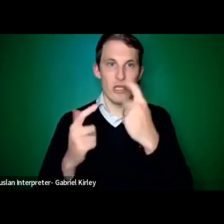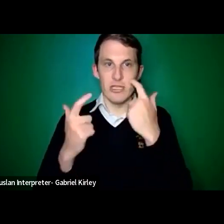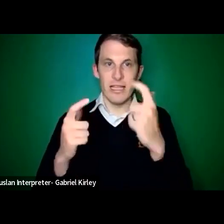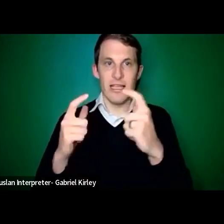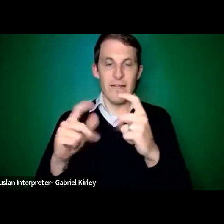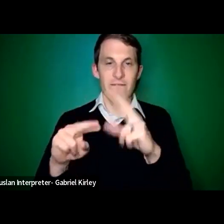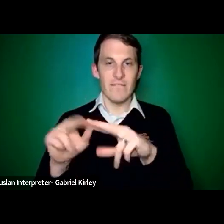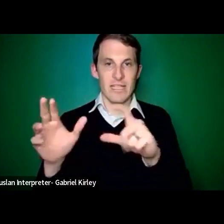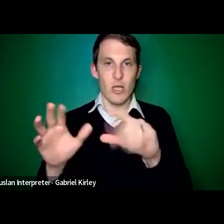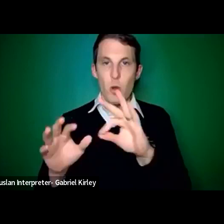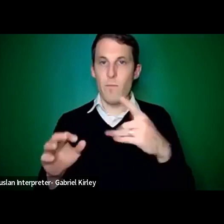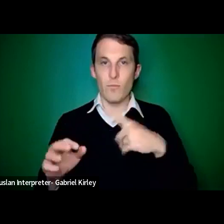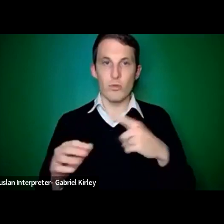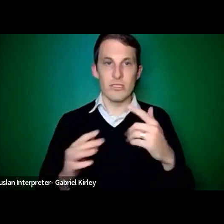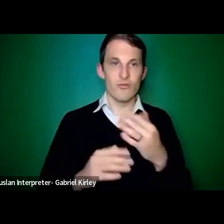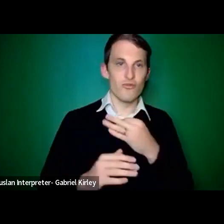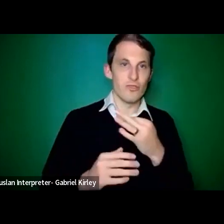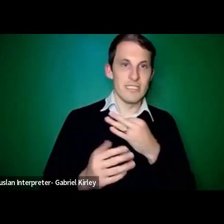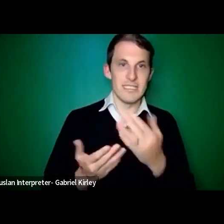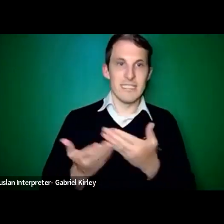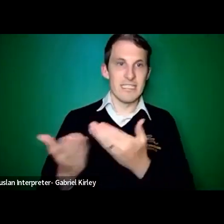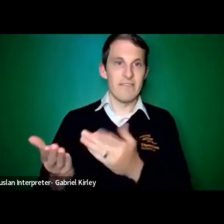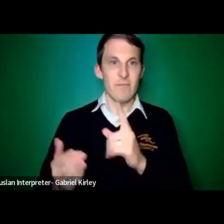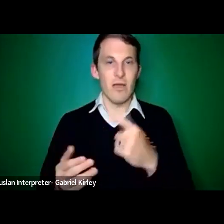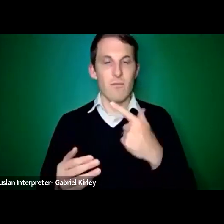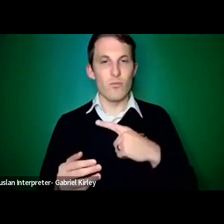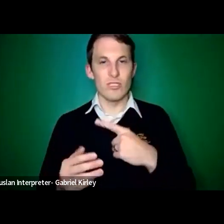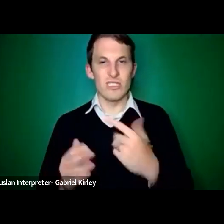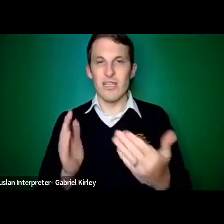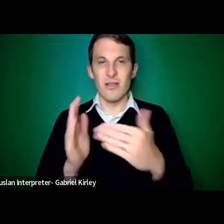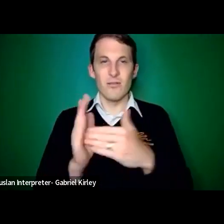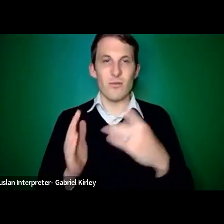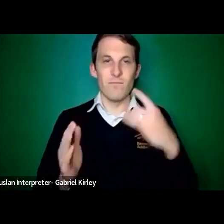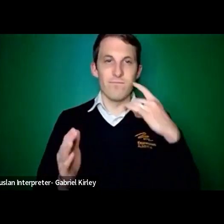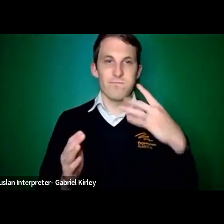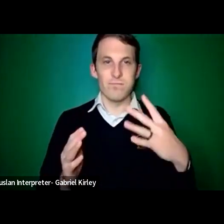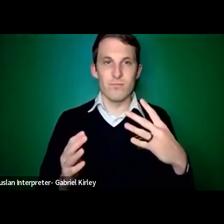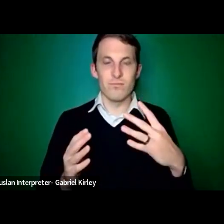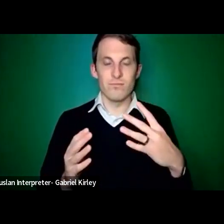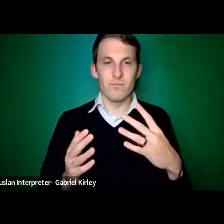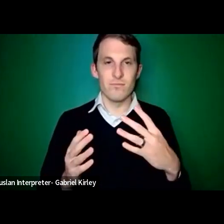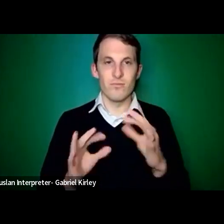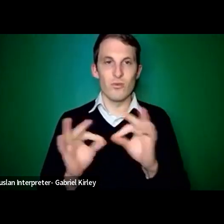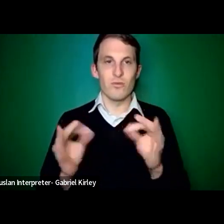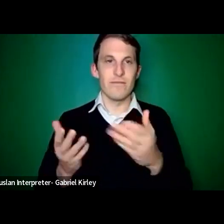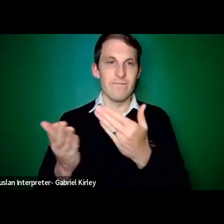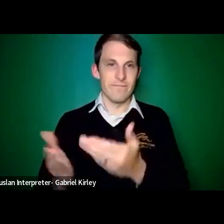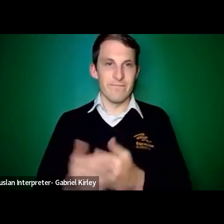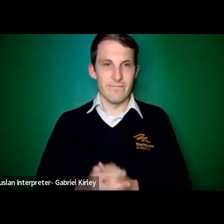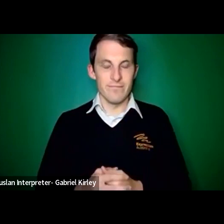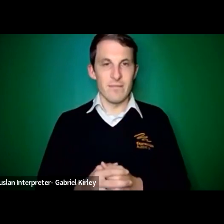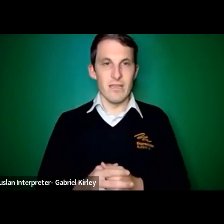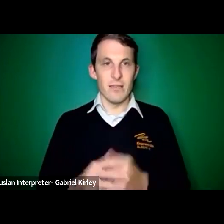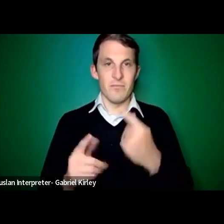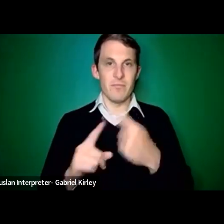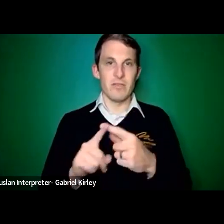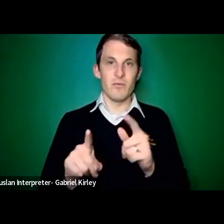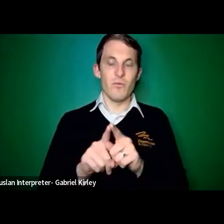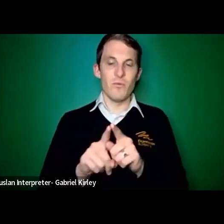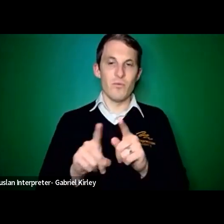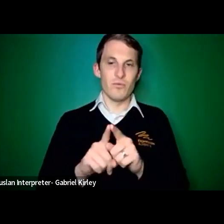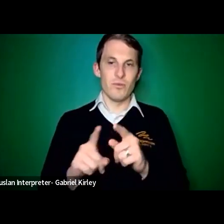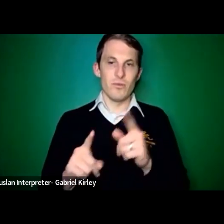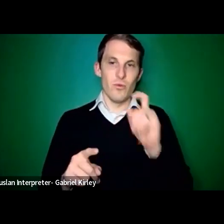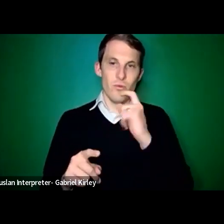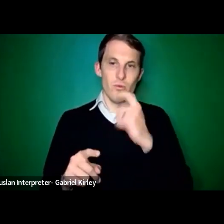the infection risk, but it's just to actually be that extra precaution with regards to that. And as much as you might like to